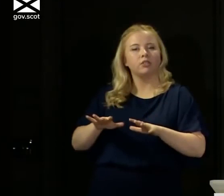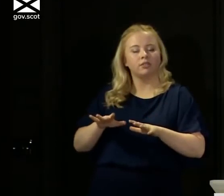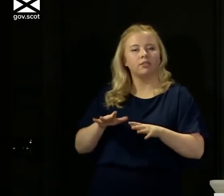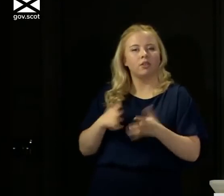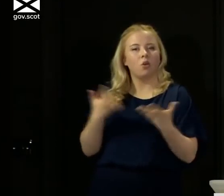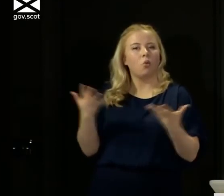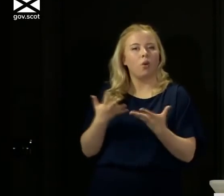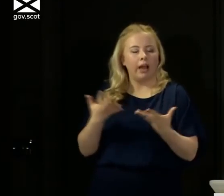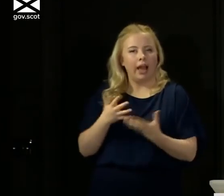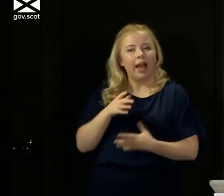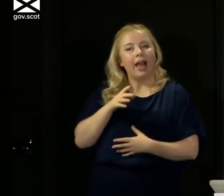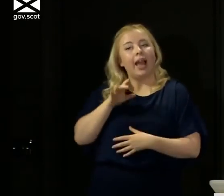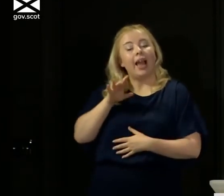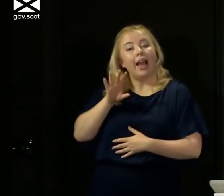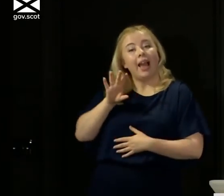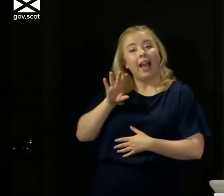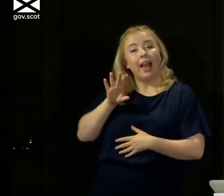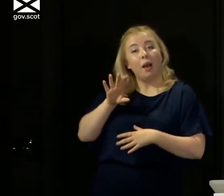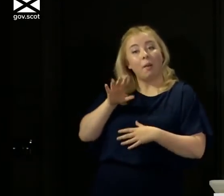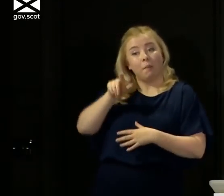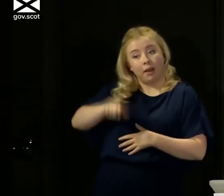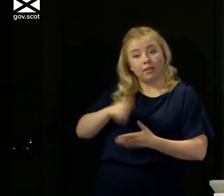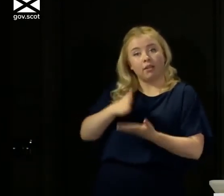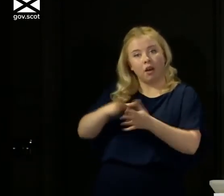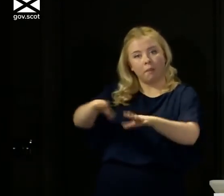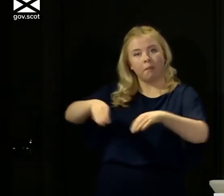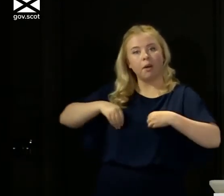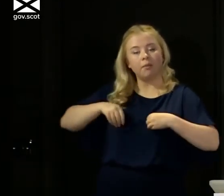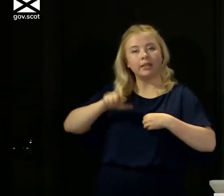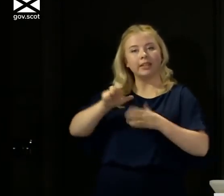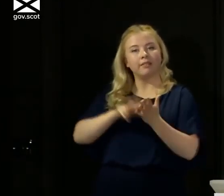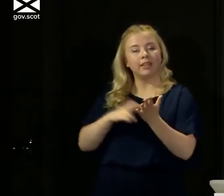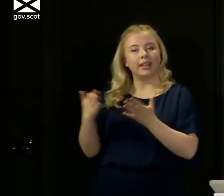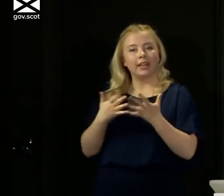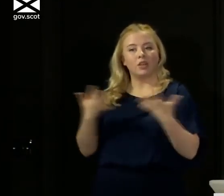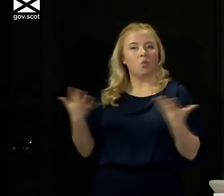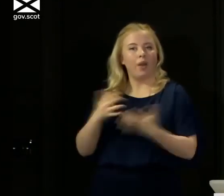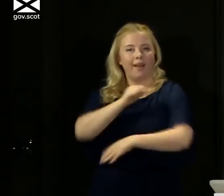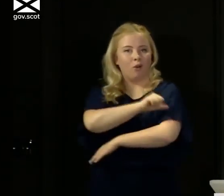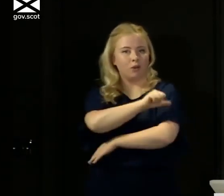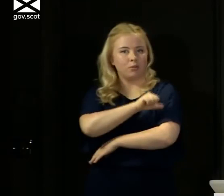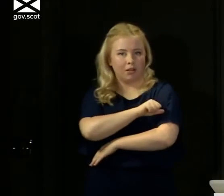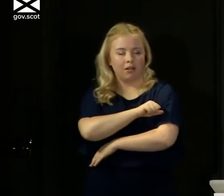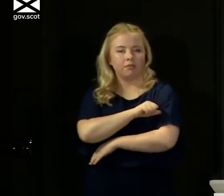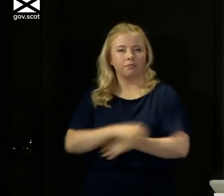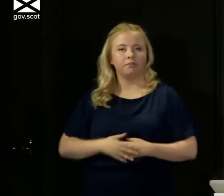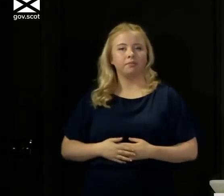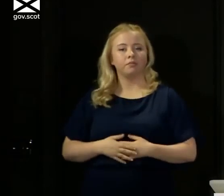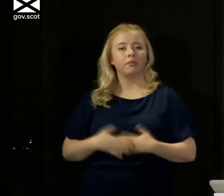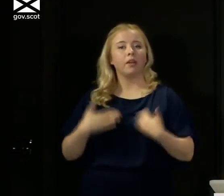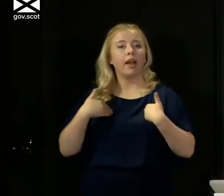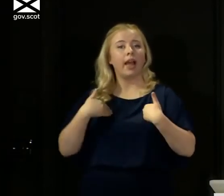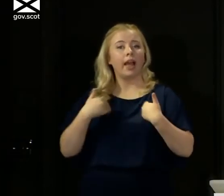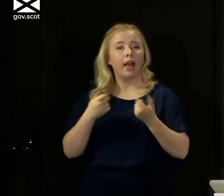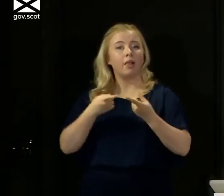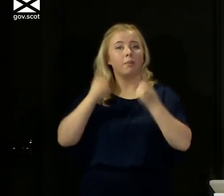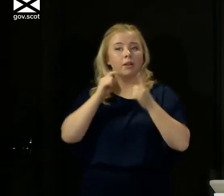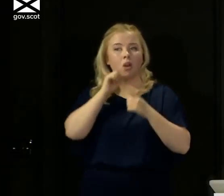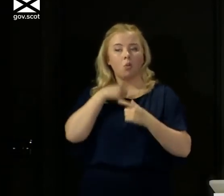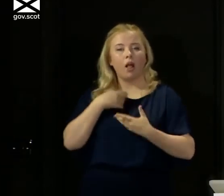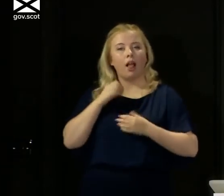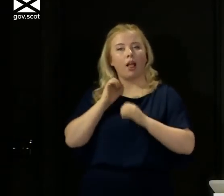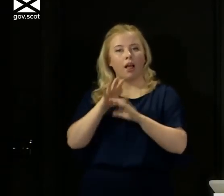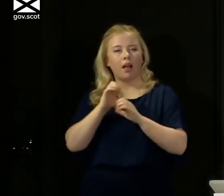are potentially picked up by people and contracted in hospitals. Now, she'll give in Parliament this afternoon